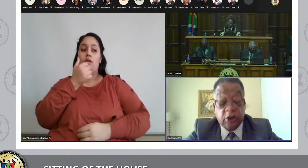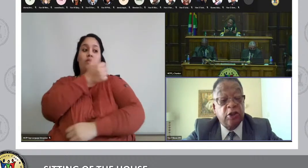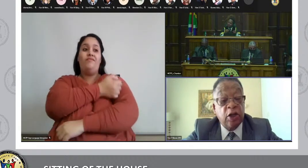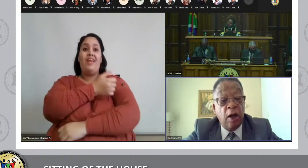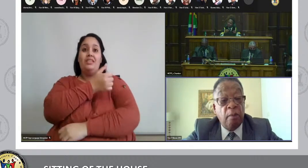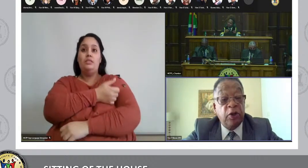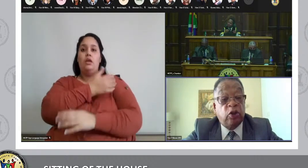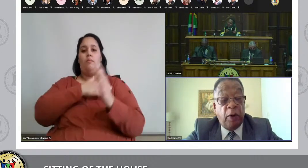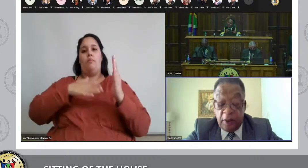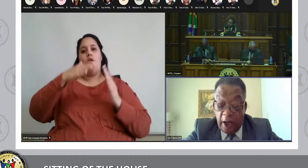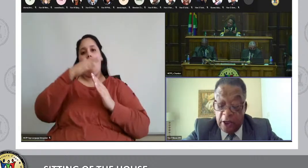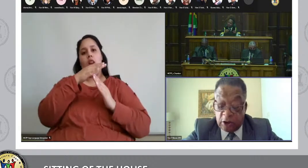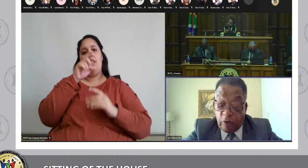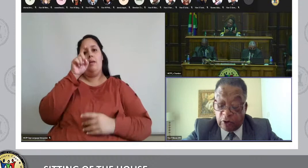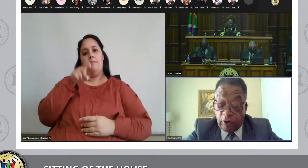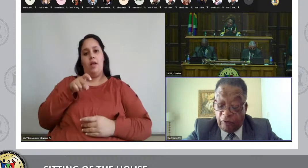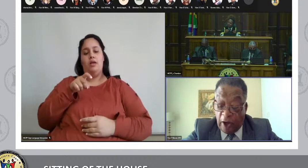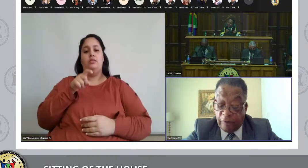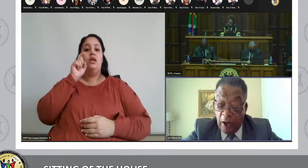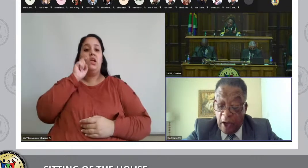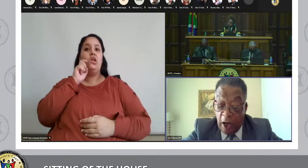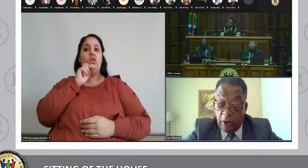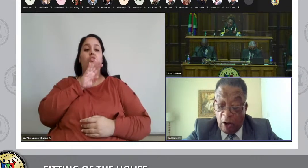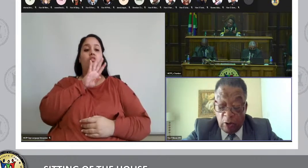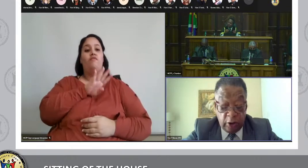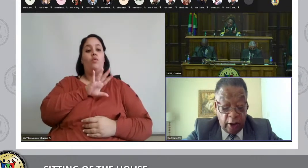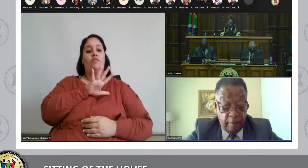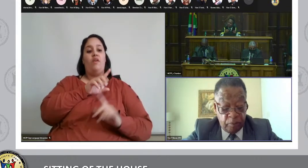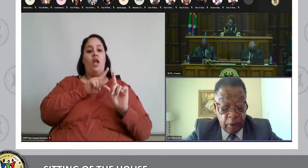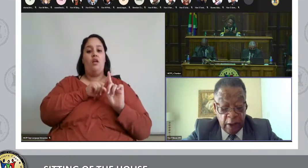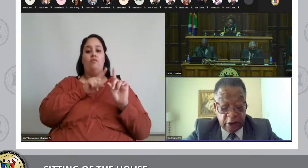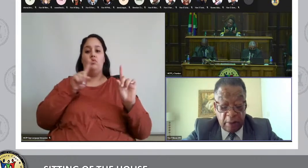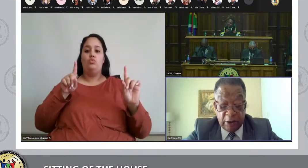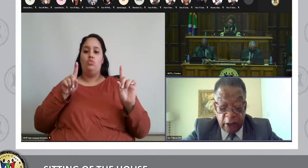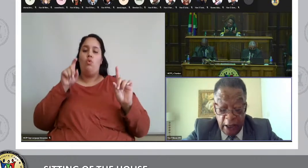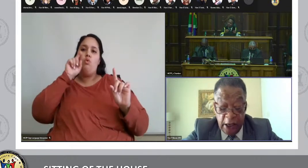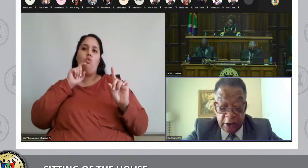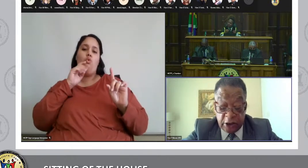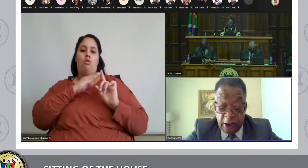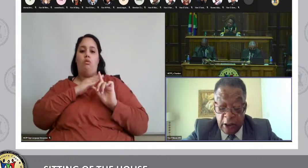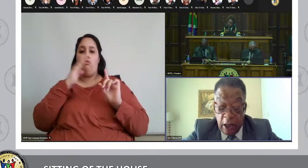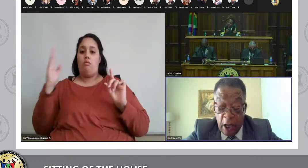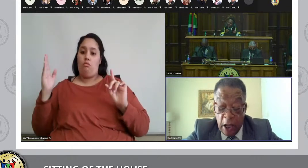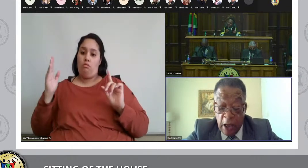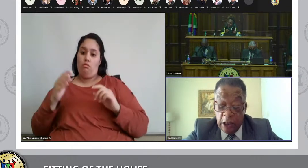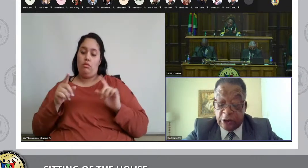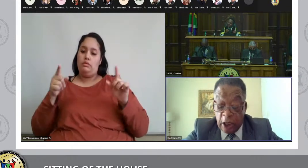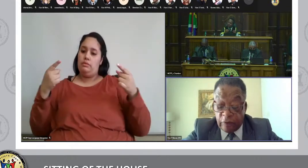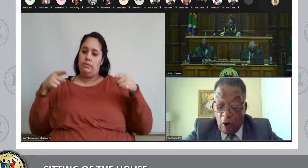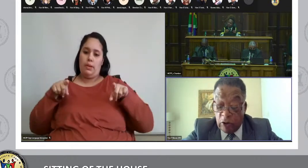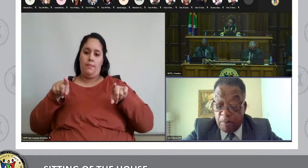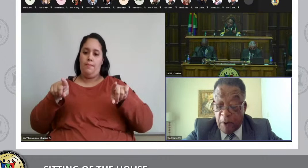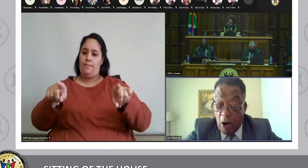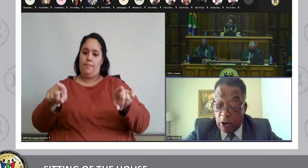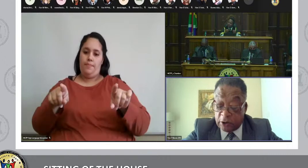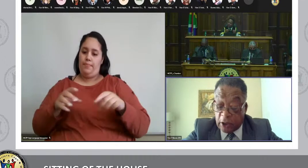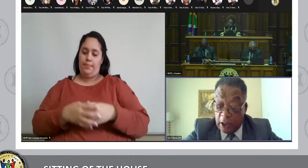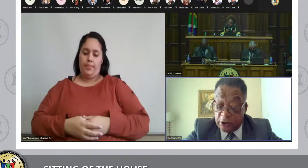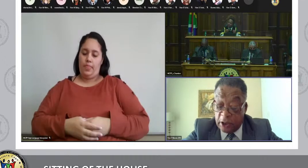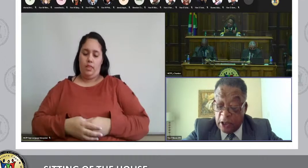all persons between the ages 45 and older simultaneously, instead of